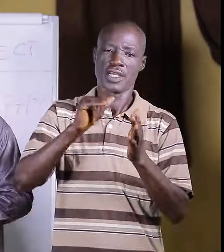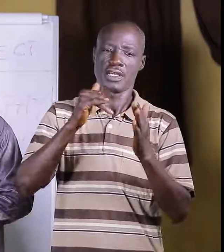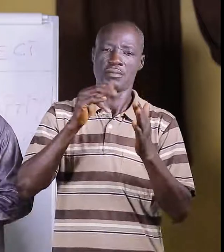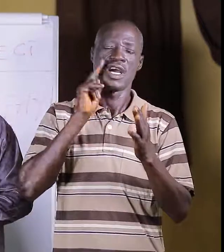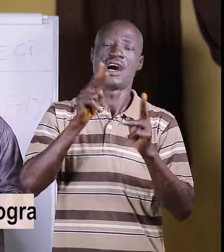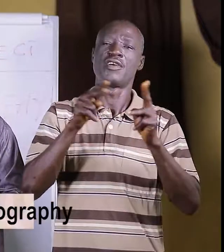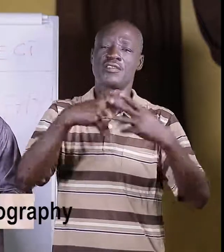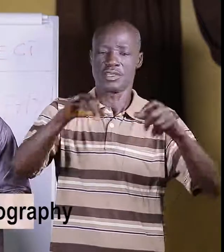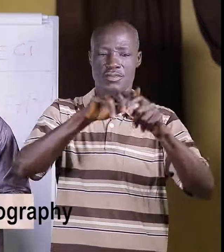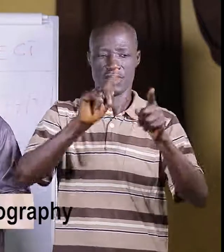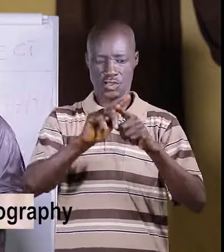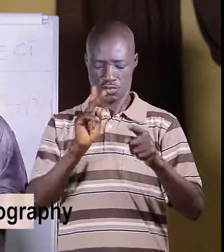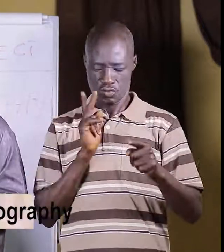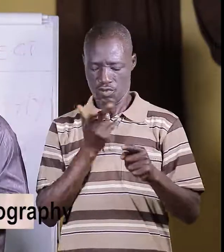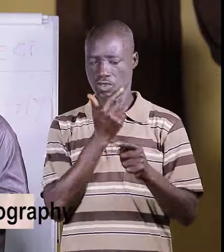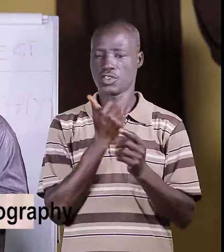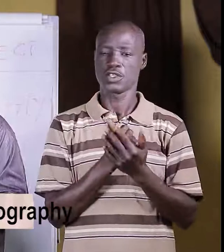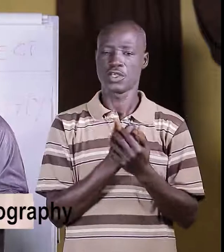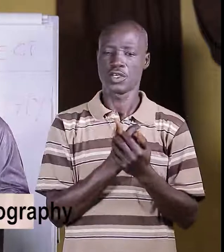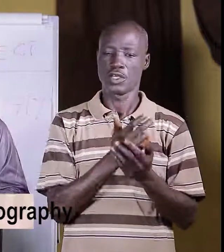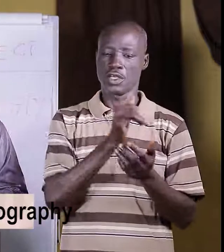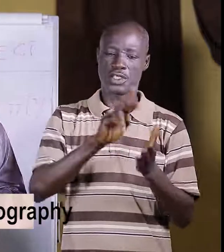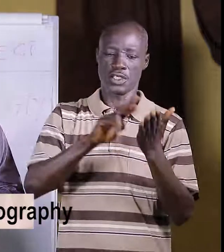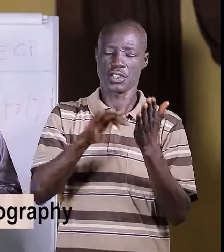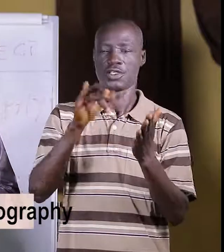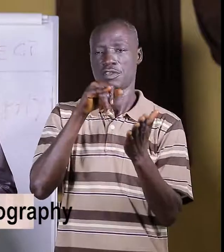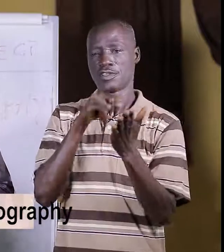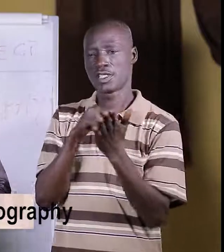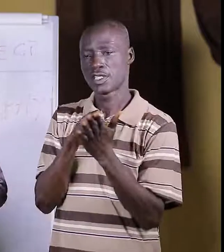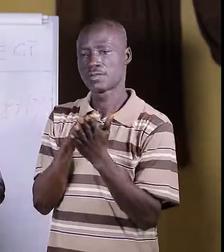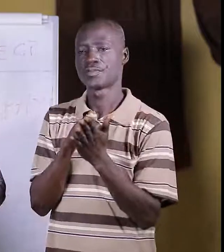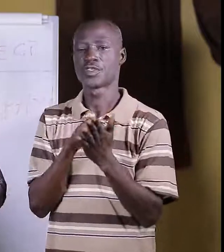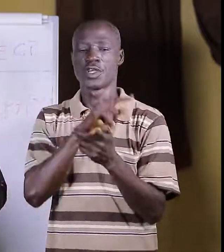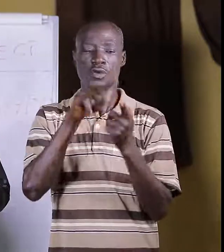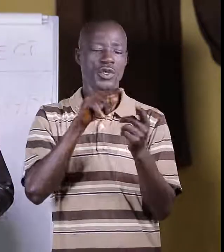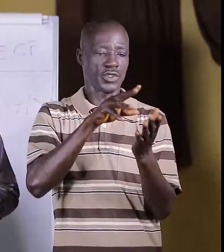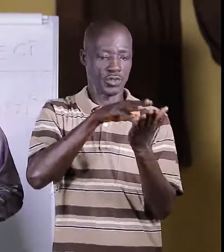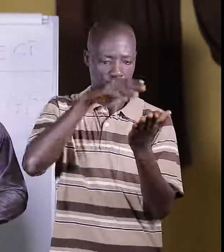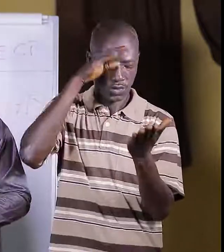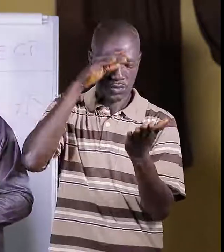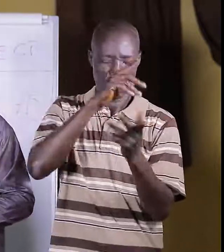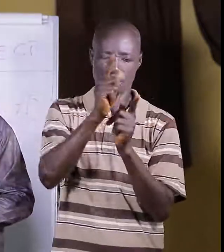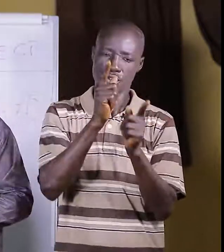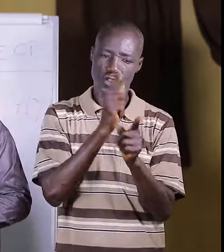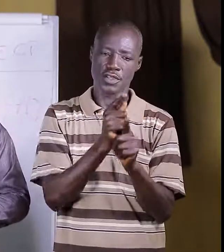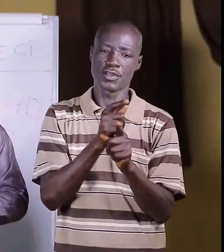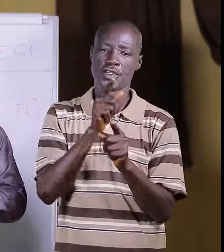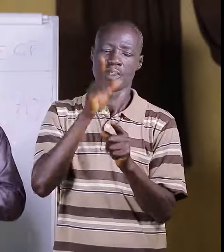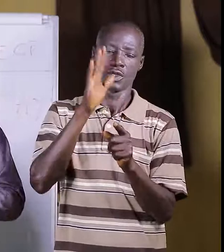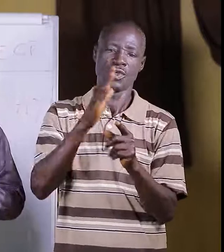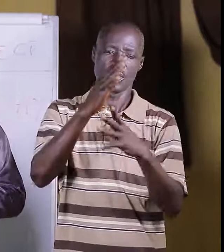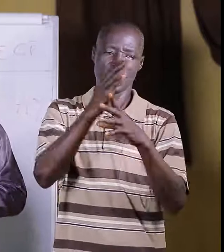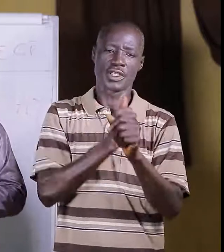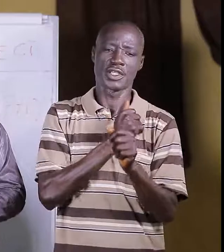importance to man, and as a result of that, when you study geography, you will